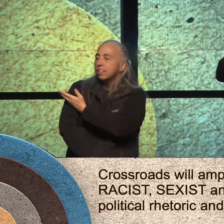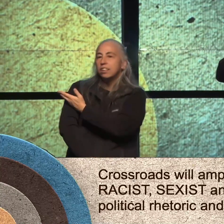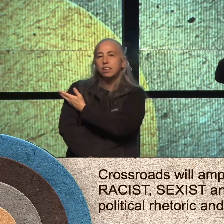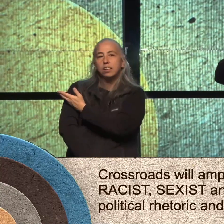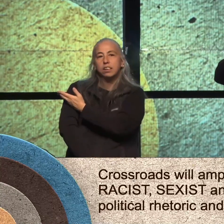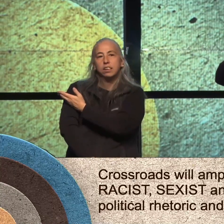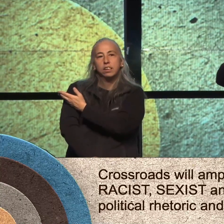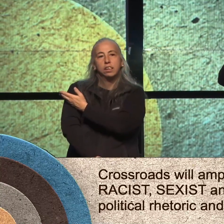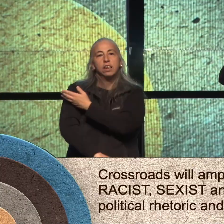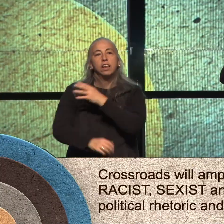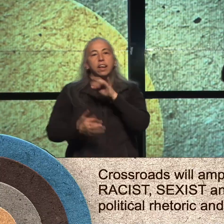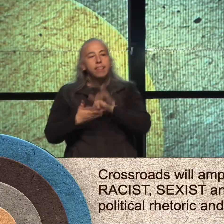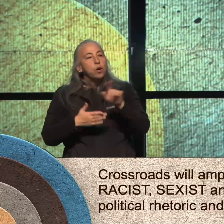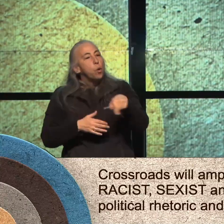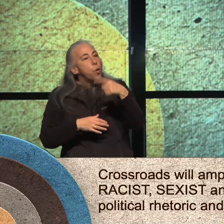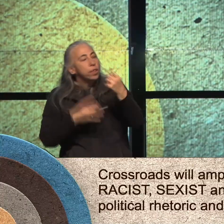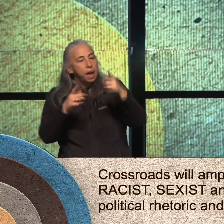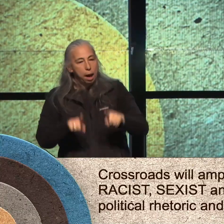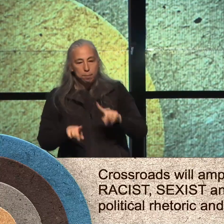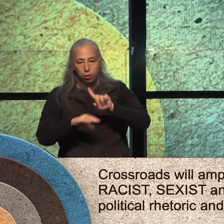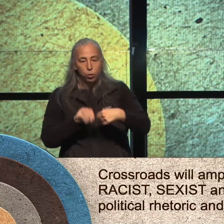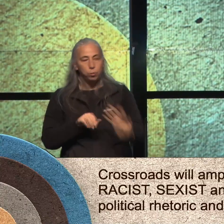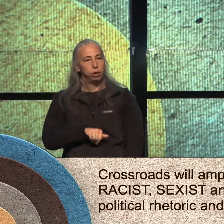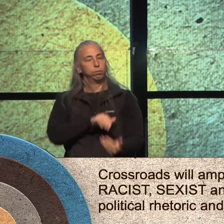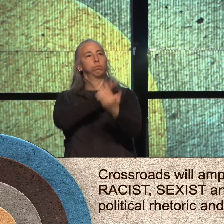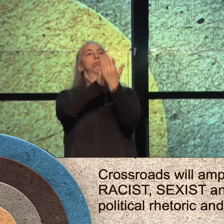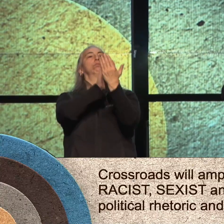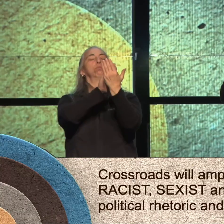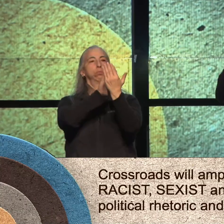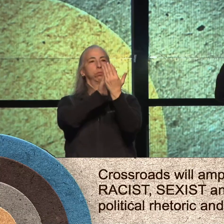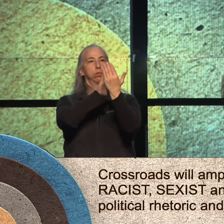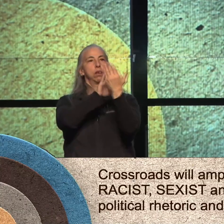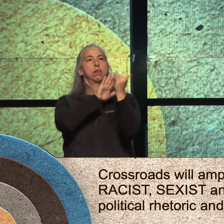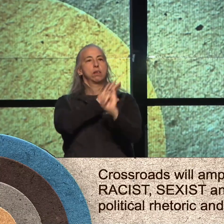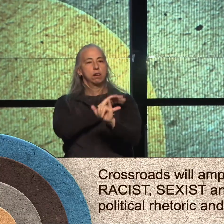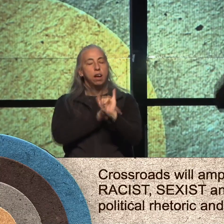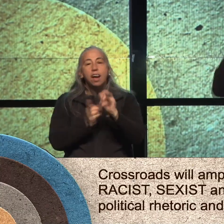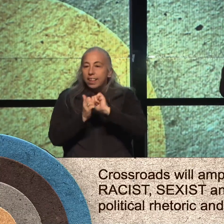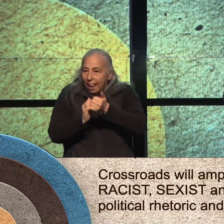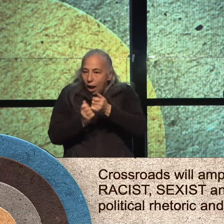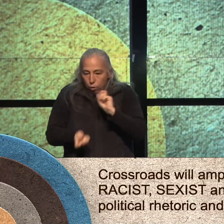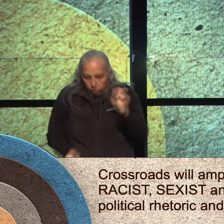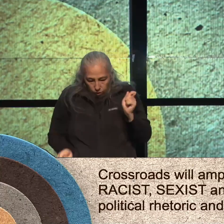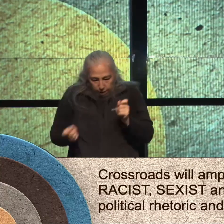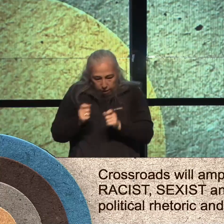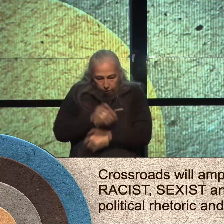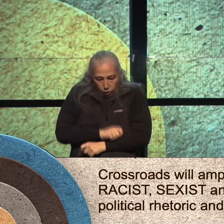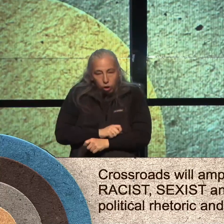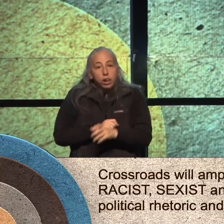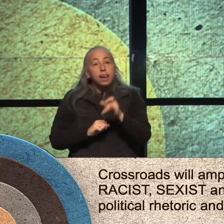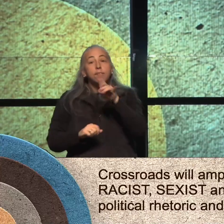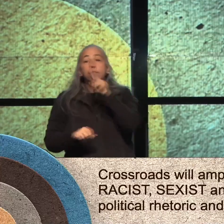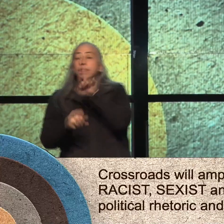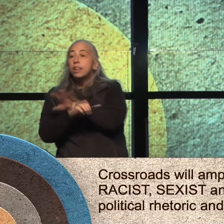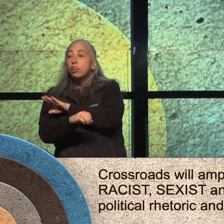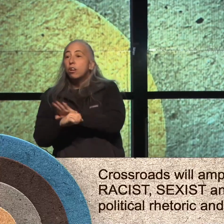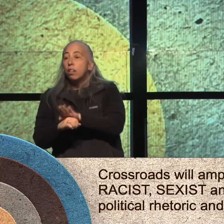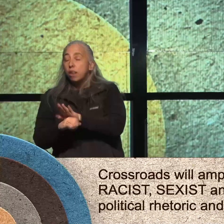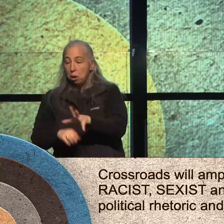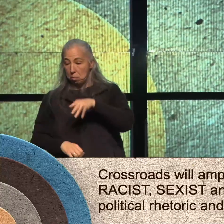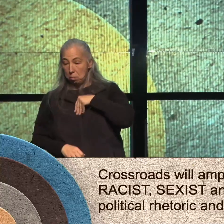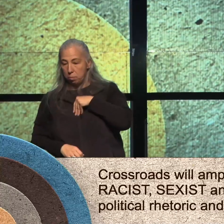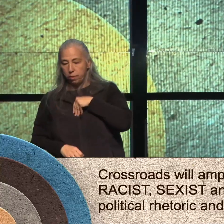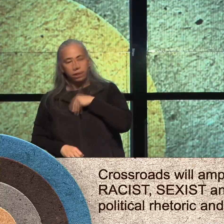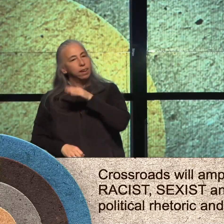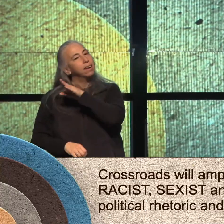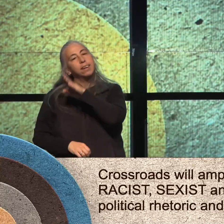crucified. And that's the only way we're transformed. If we take things literally, we will never be transformed